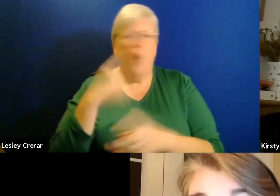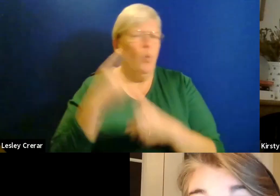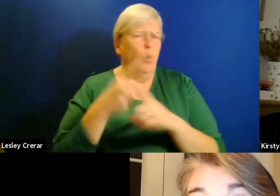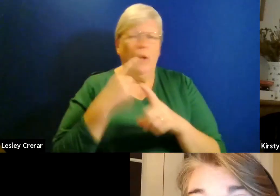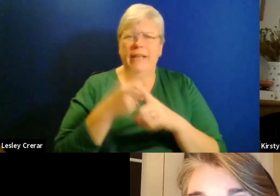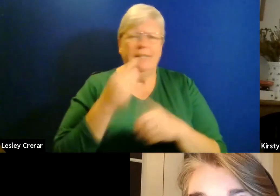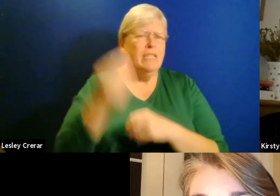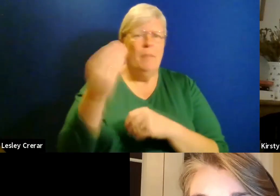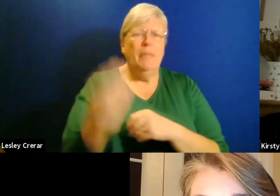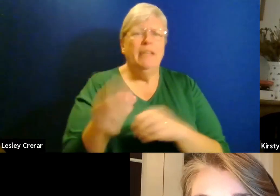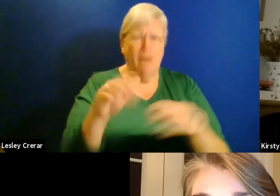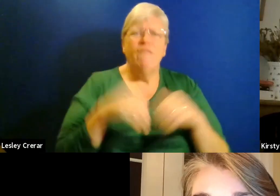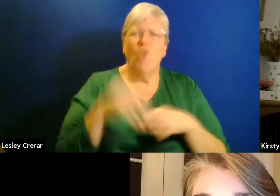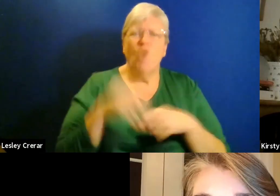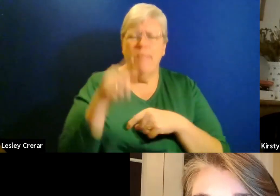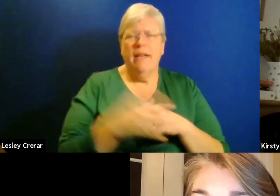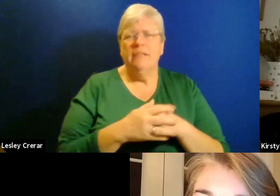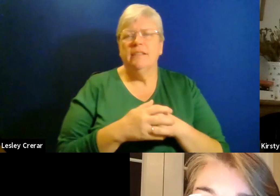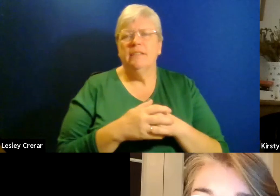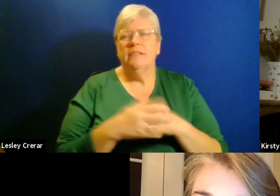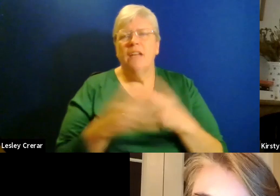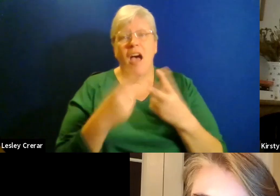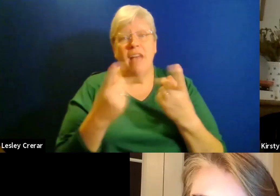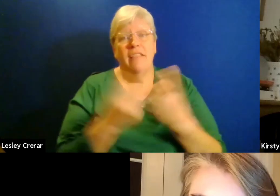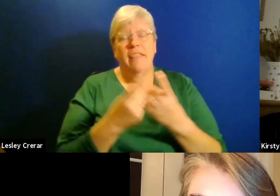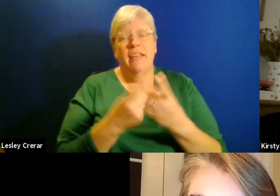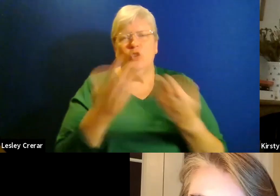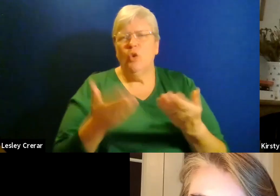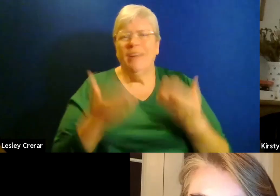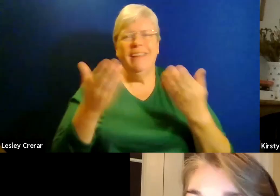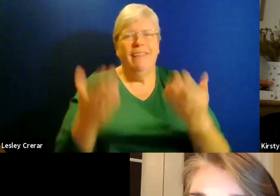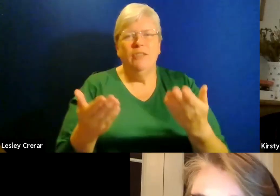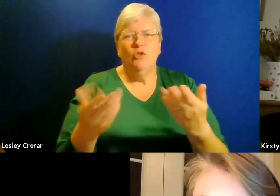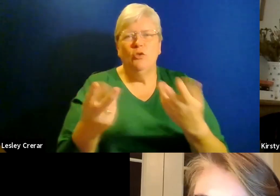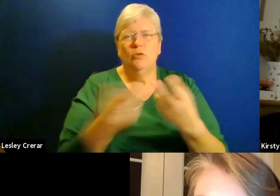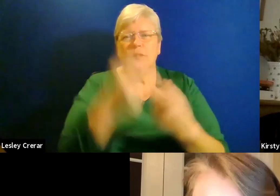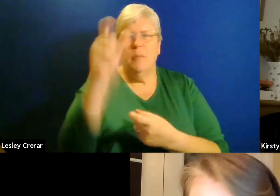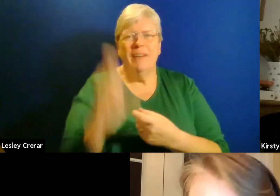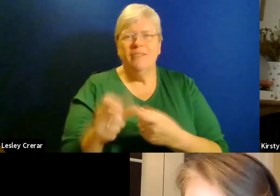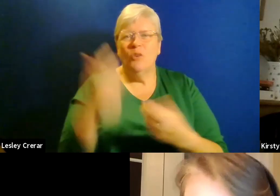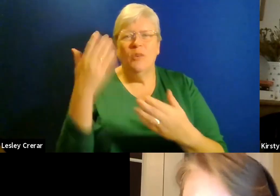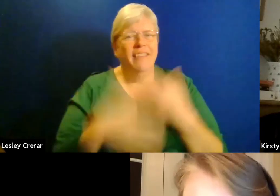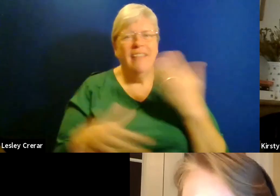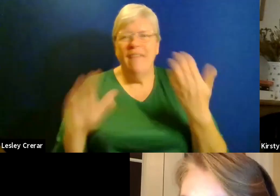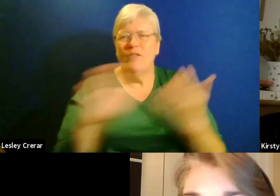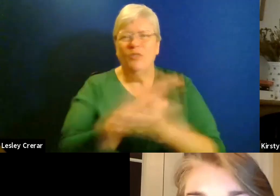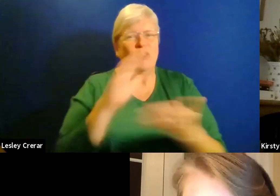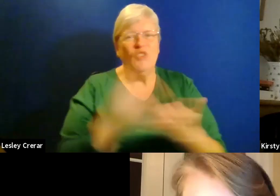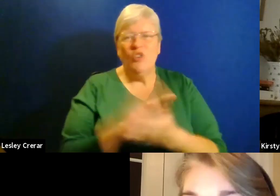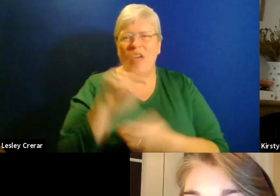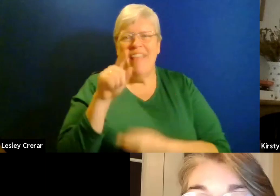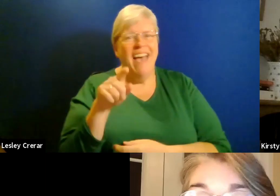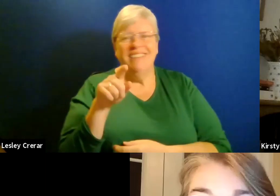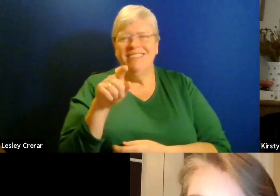if you can avoid that. And the other thing is, don't give it to somebody who'll never enjoy that particular poem or